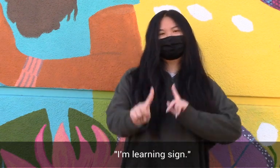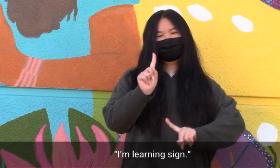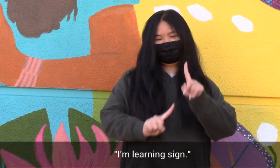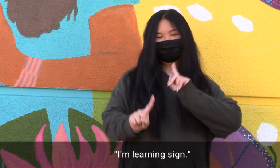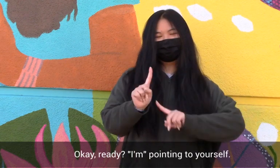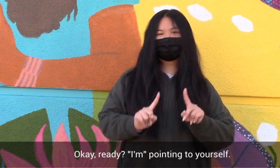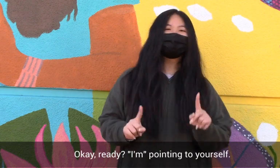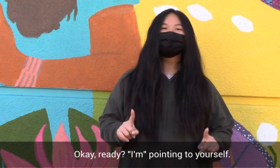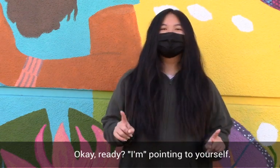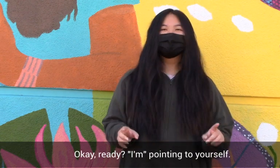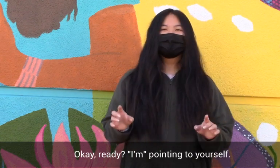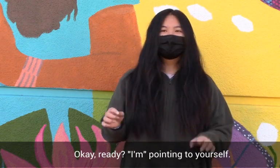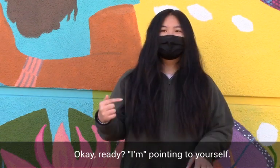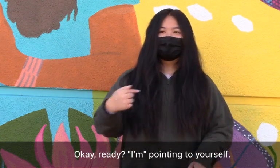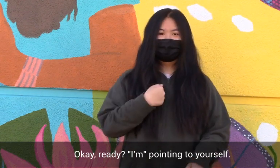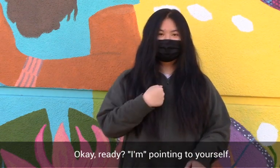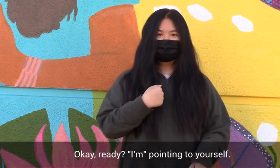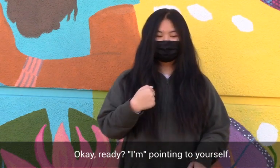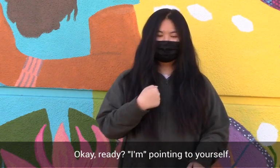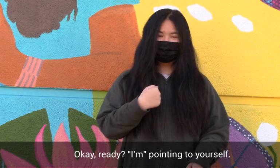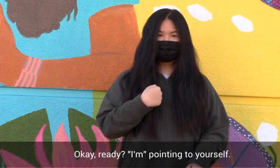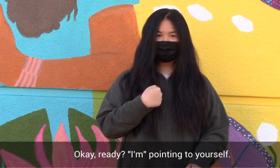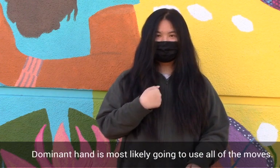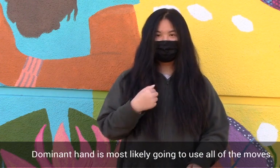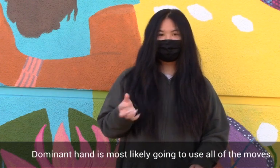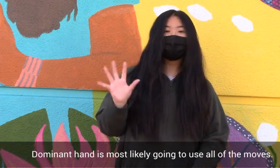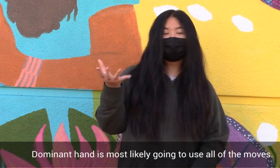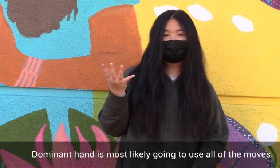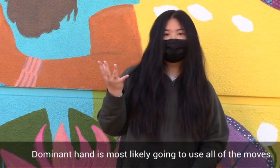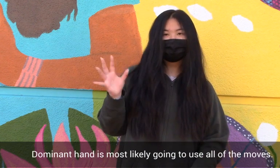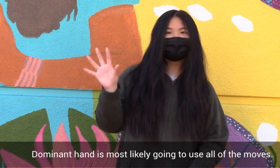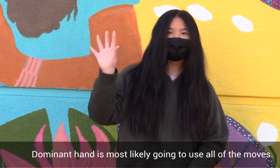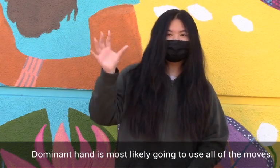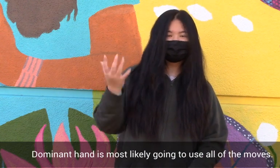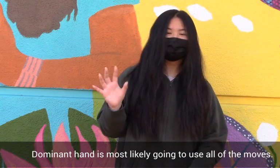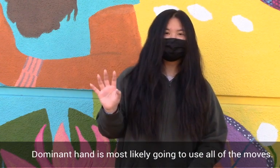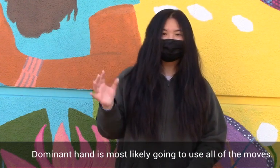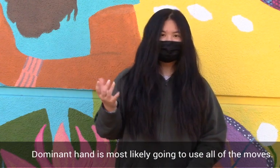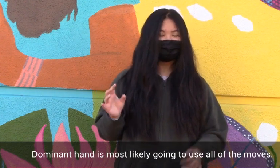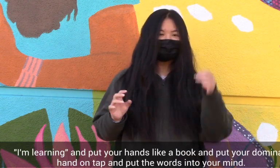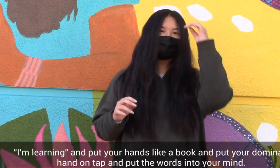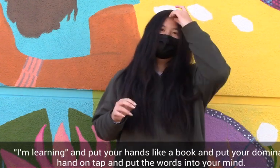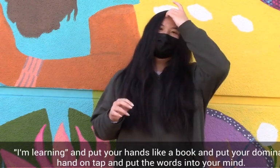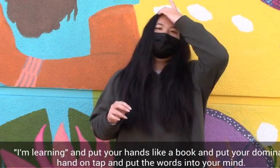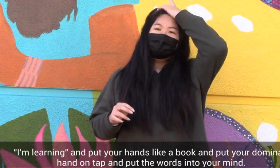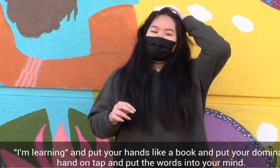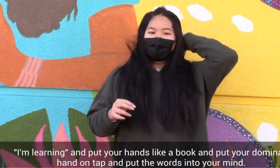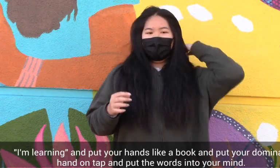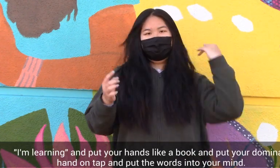sign. Okay, ready? I'm pointing to yourself. Dominant hand is mostly gonna do all the moves. And we're